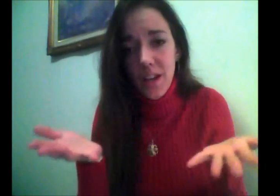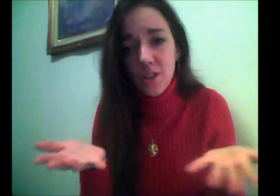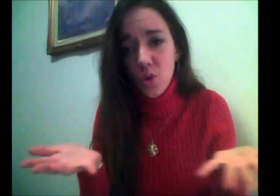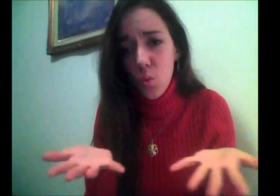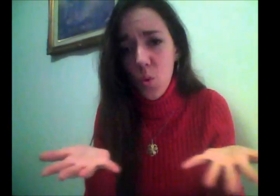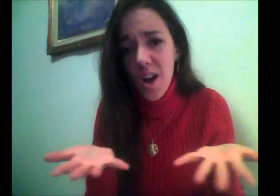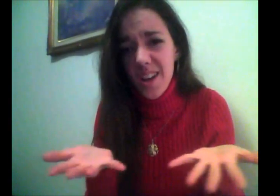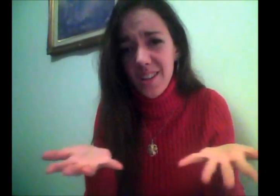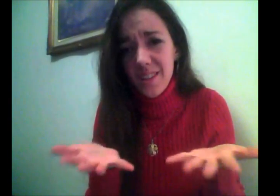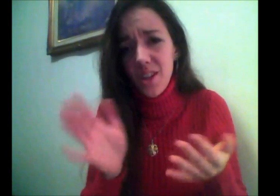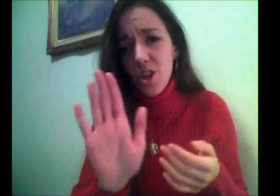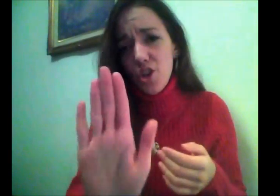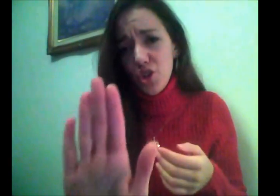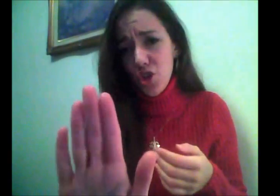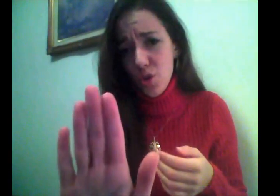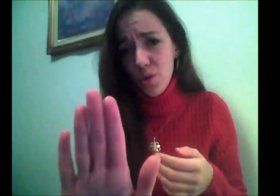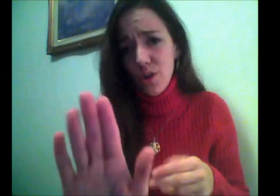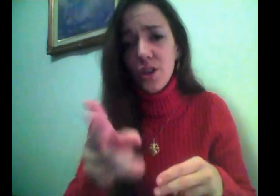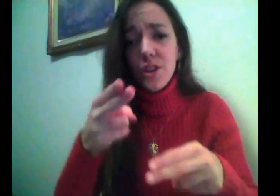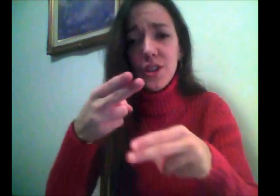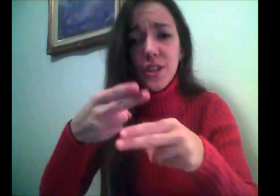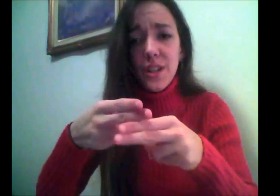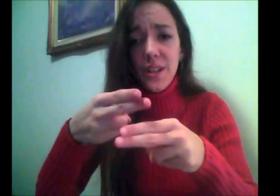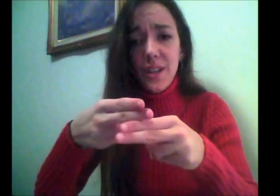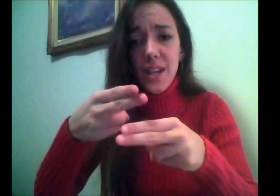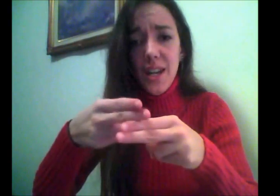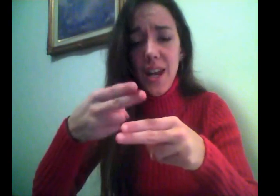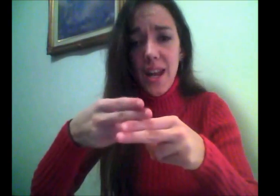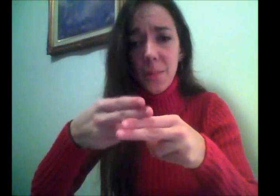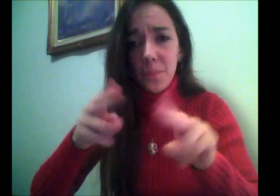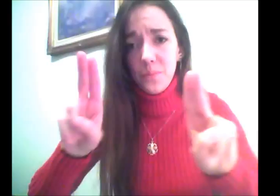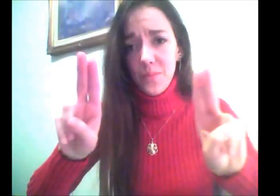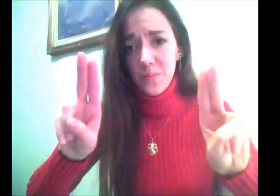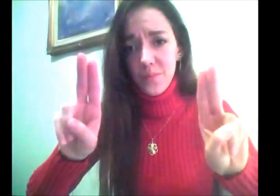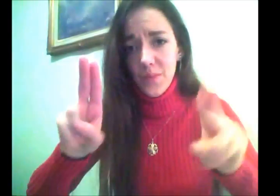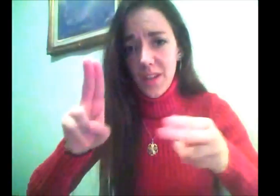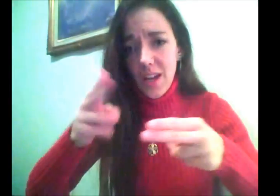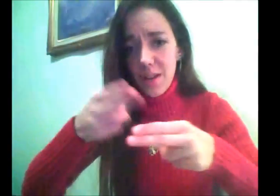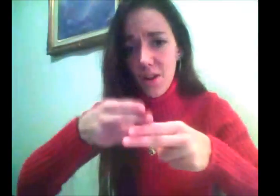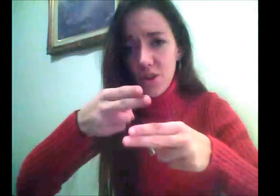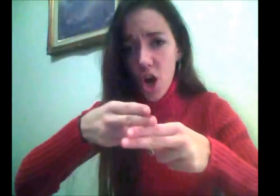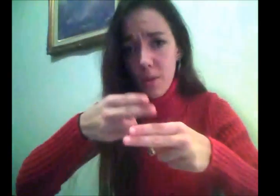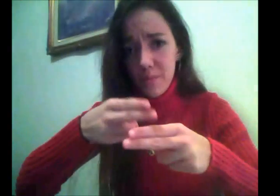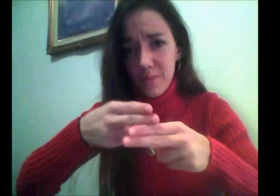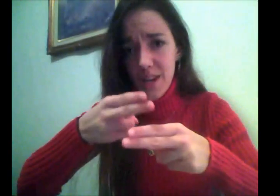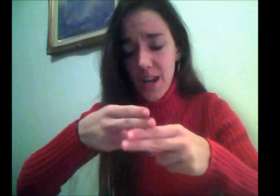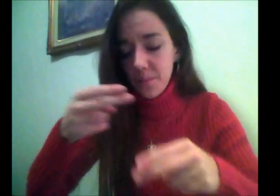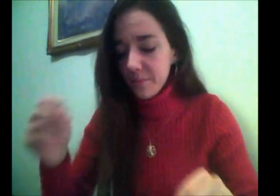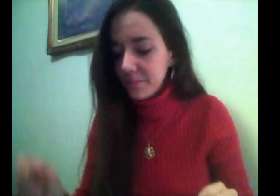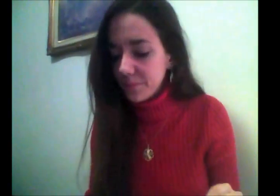so what's your name? Okay, on top, name.